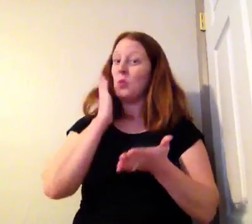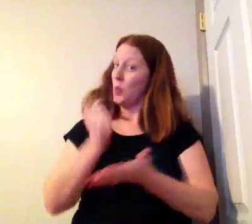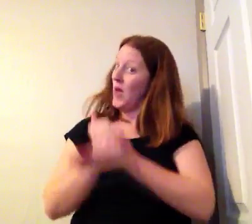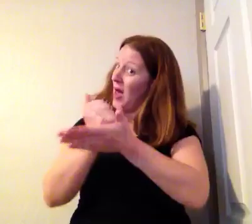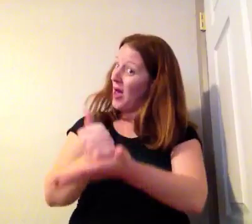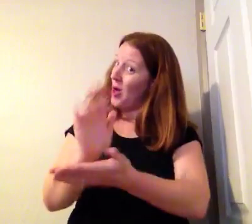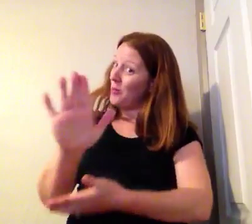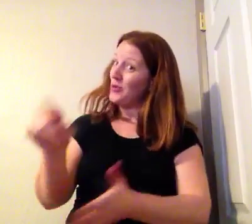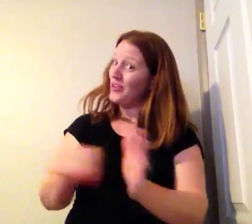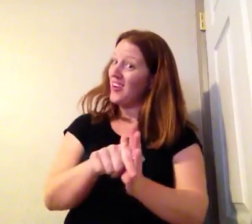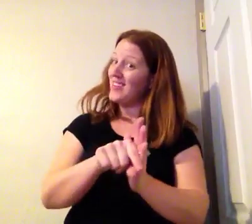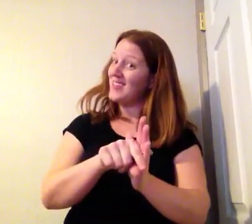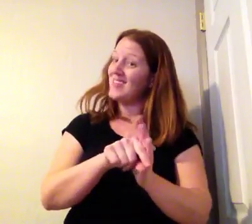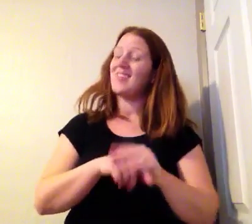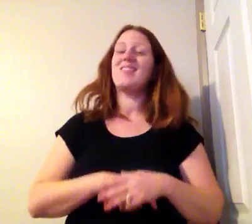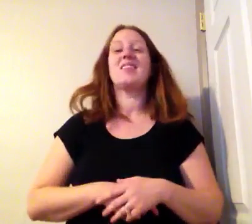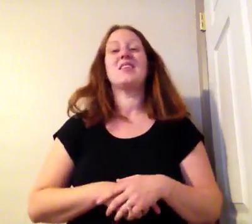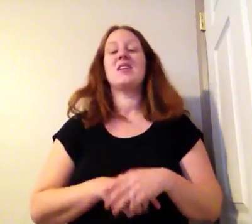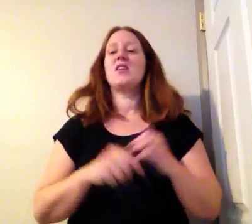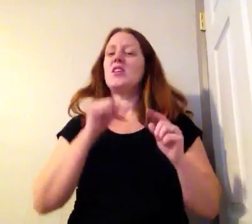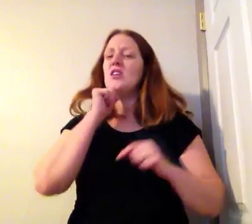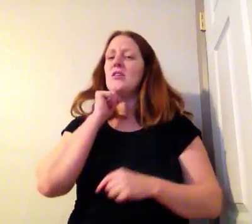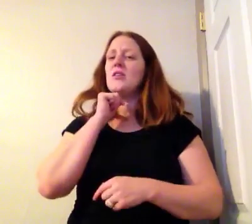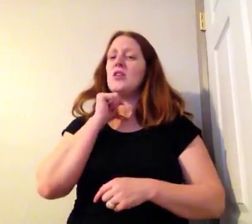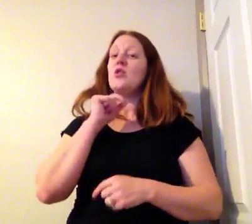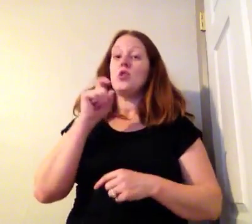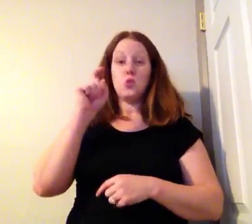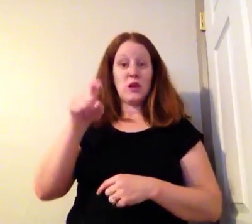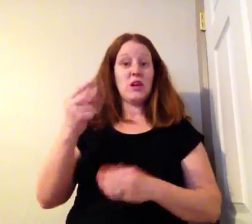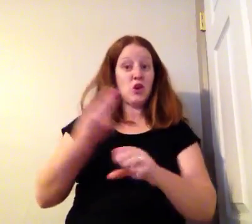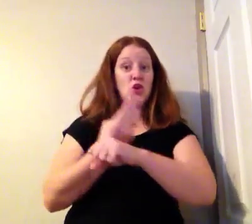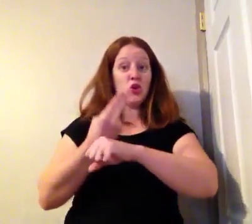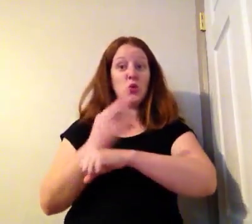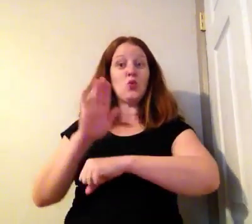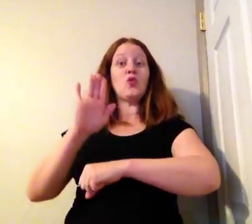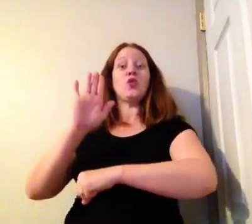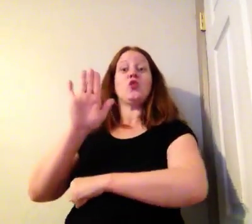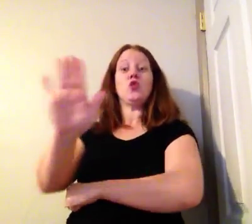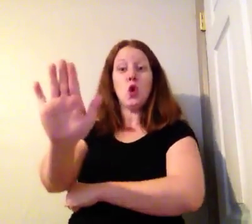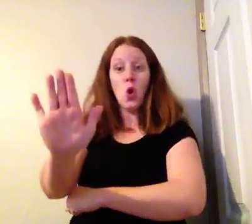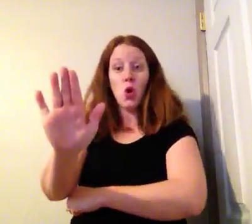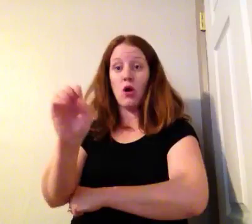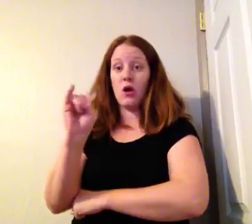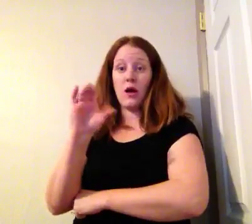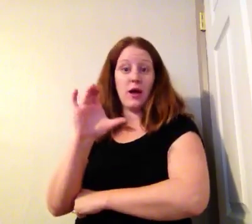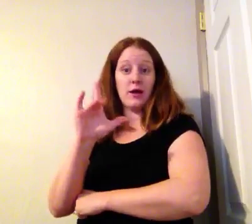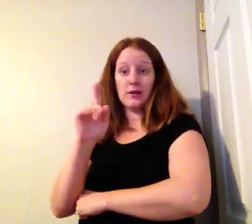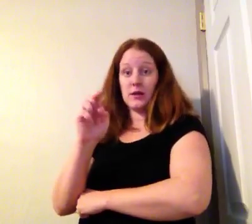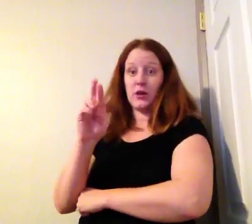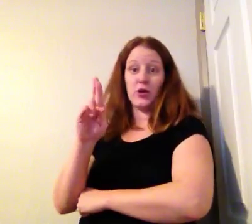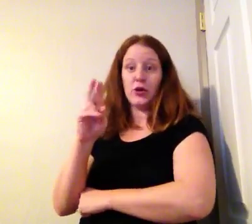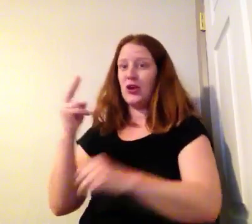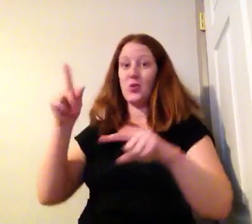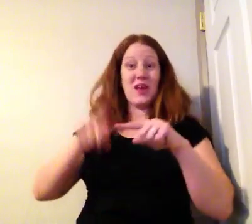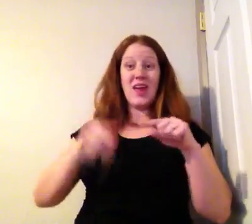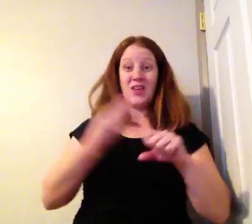to be there, but you have to use your own iClicker. You cannot use anybody else's iClicker. Or click in